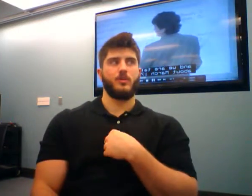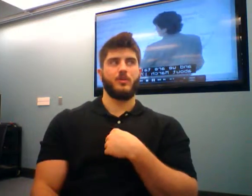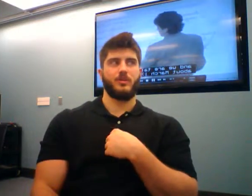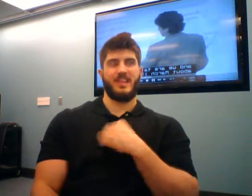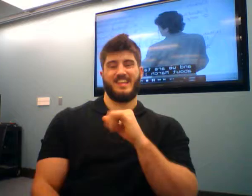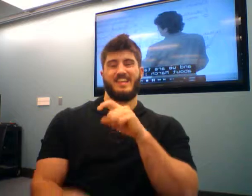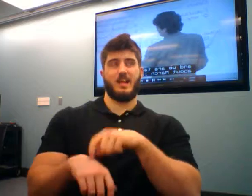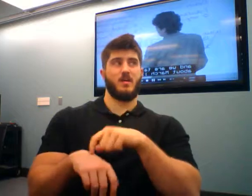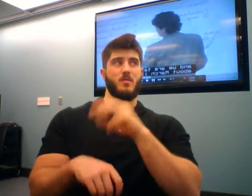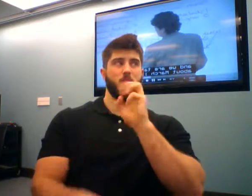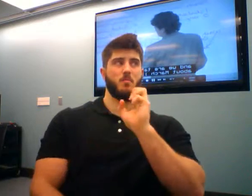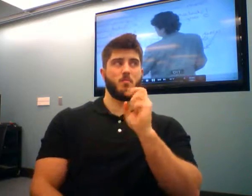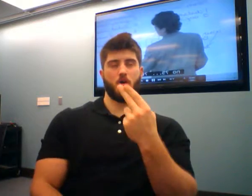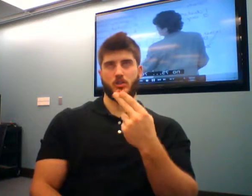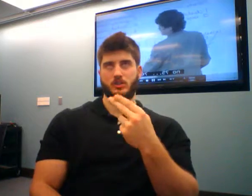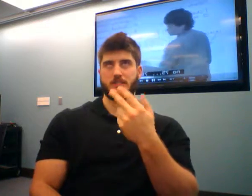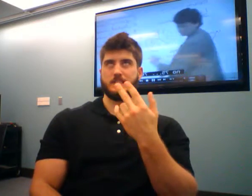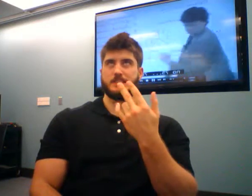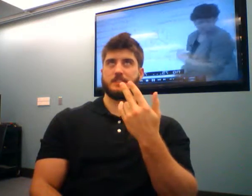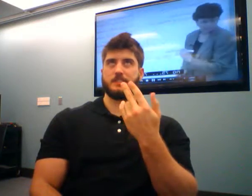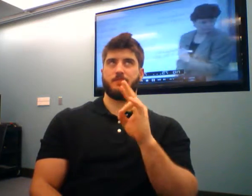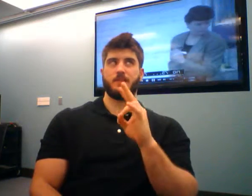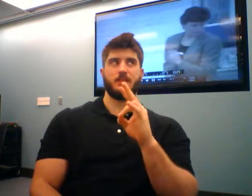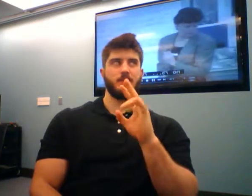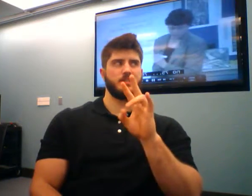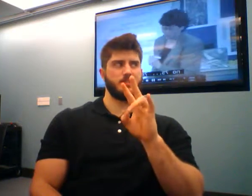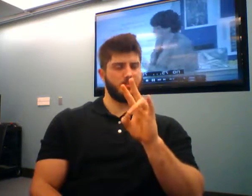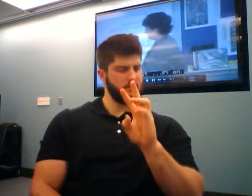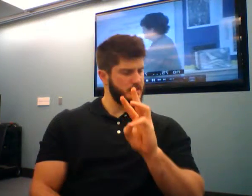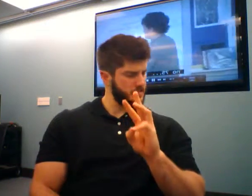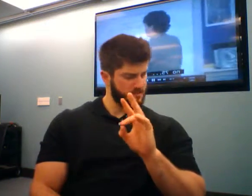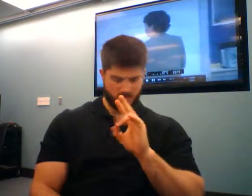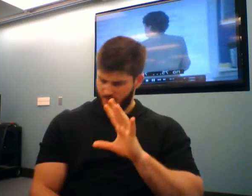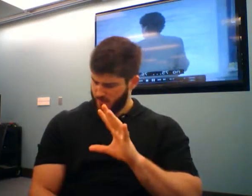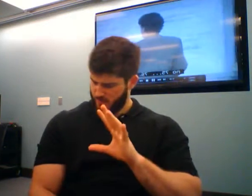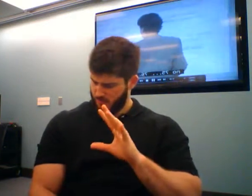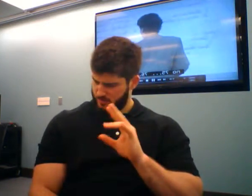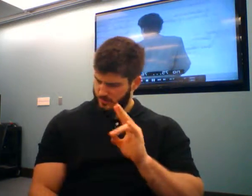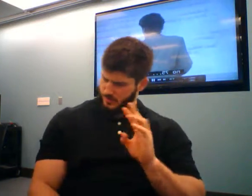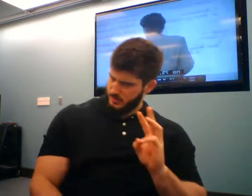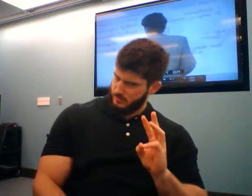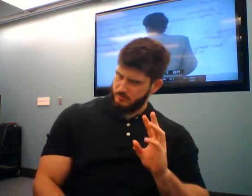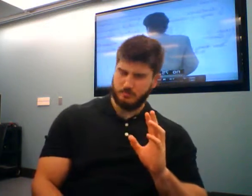1776. No, 75. 76.